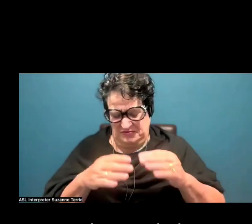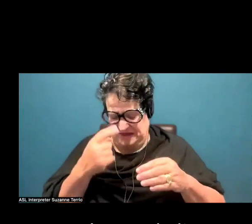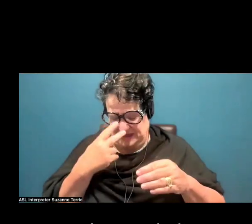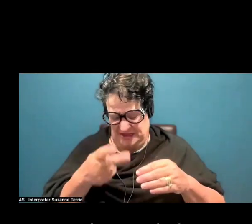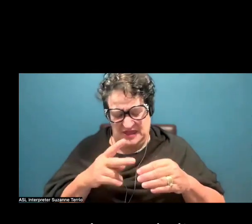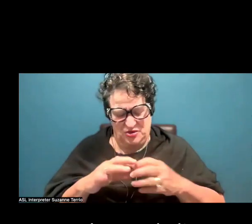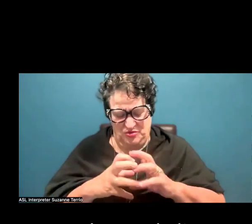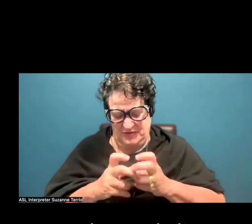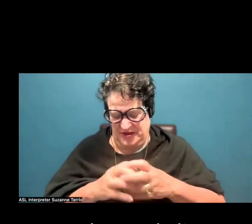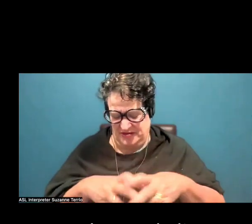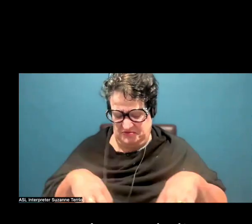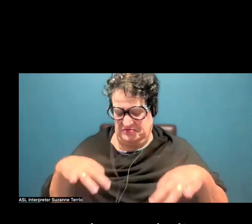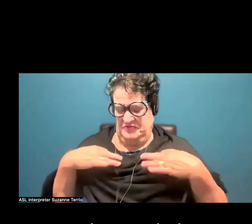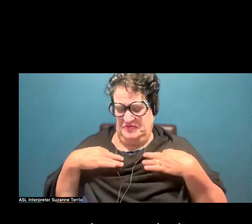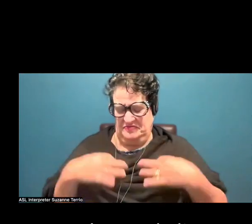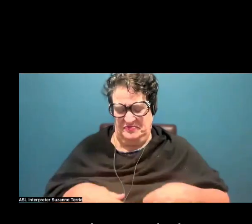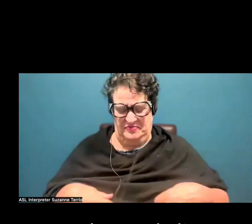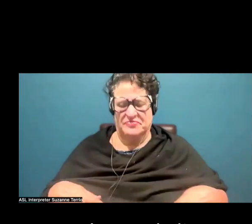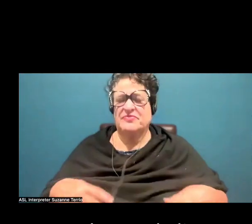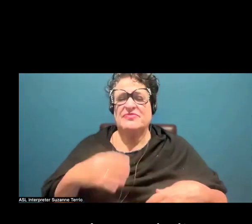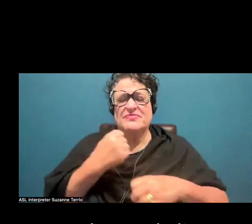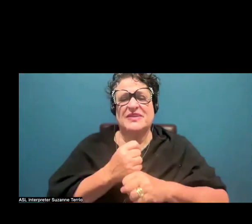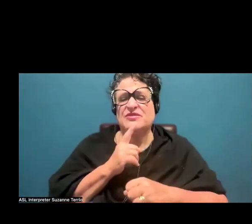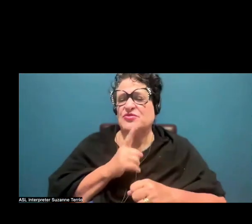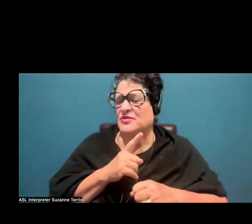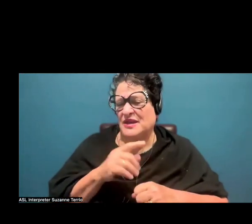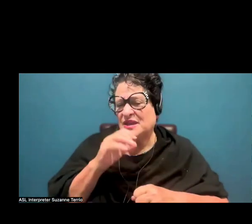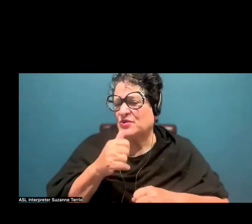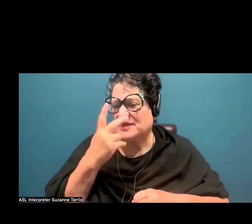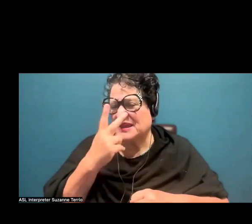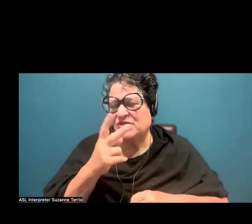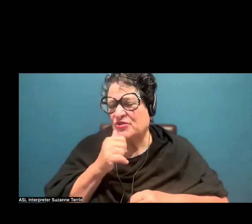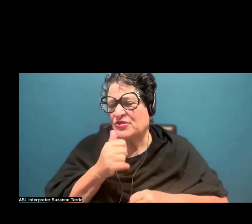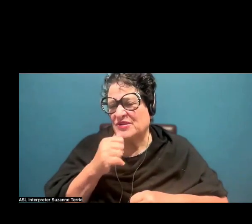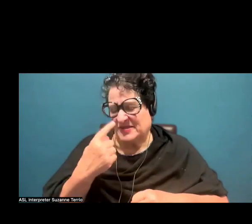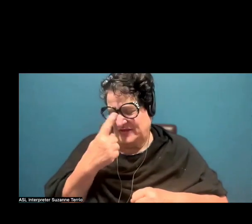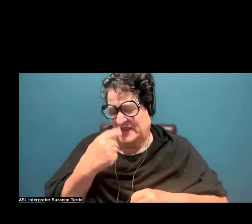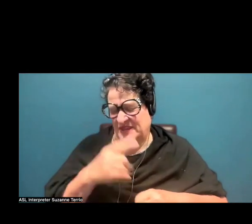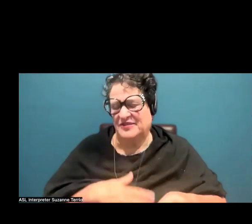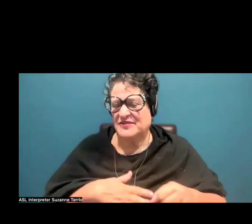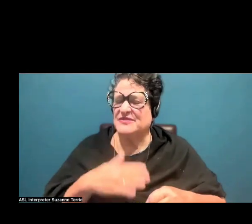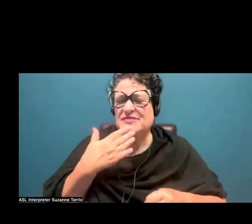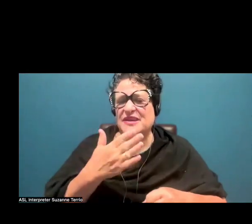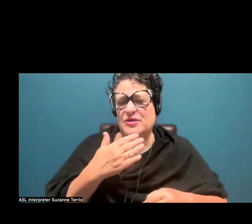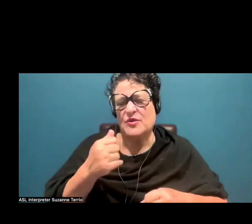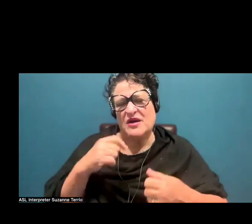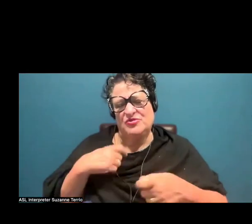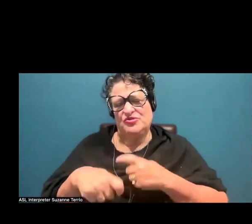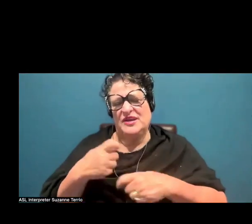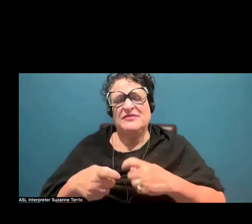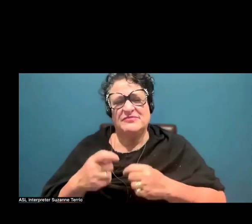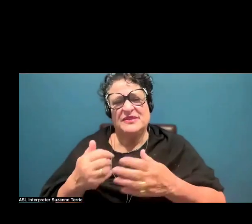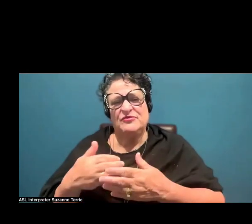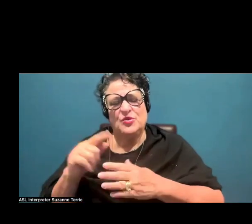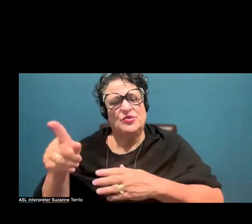crumple it up against my ribs, make sure I can't see any of the girls' faces. Thanks, I say. I'll change before the marina. Speaking